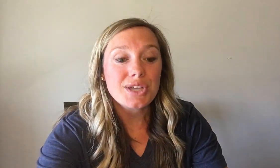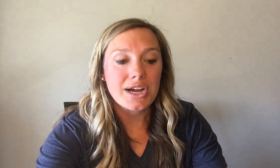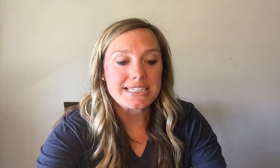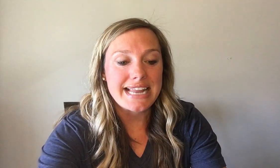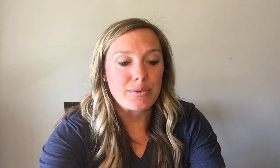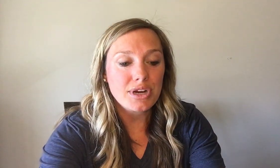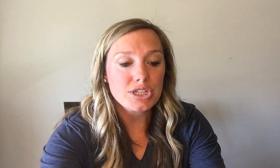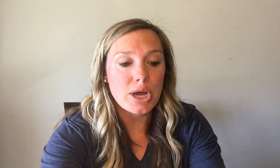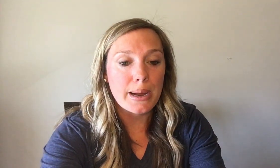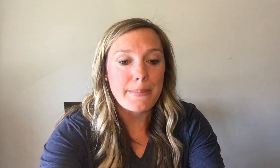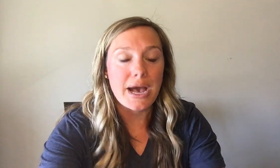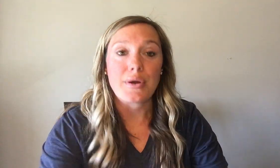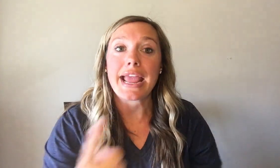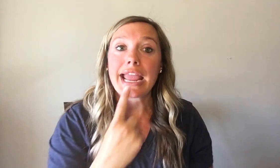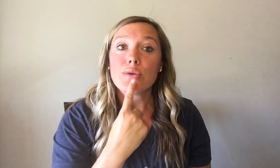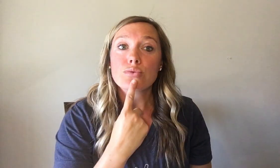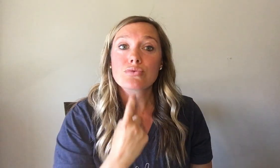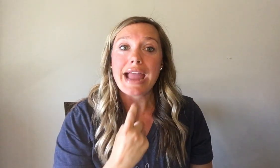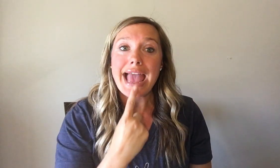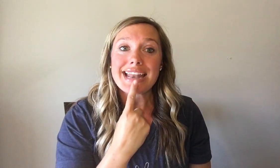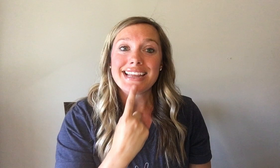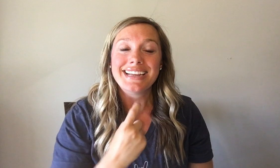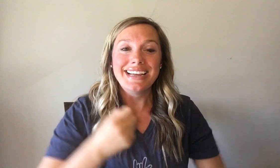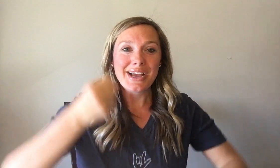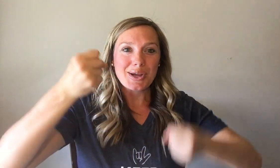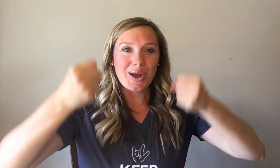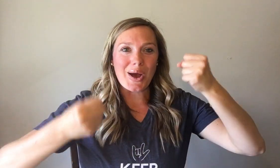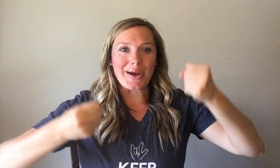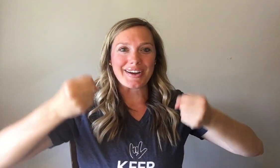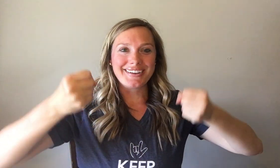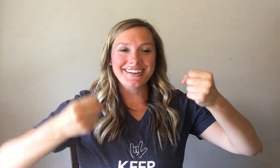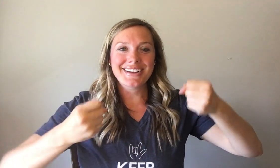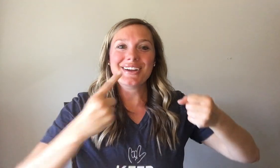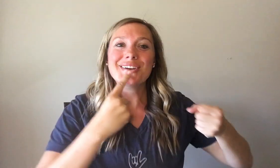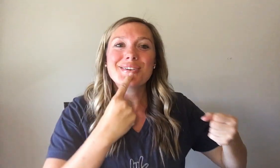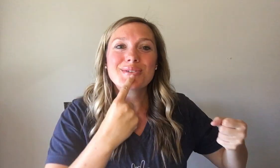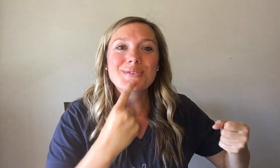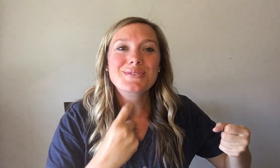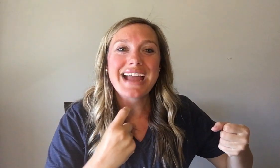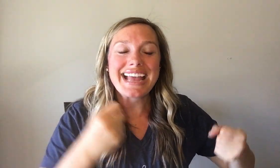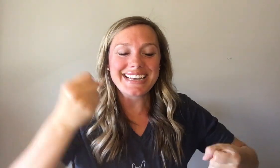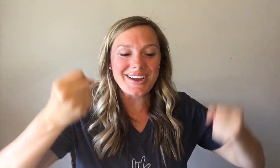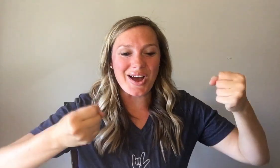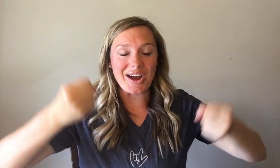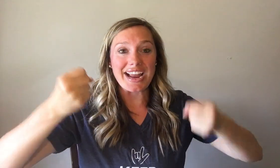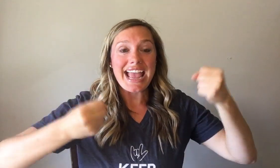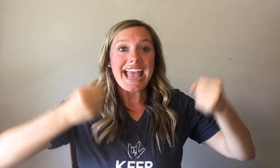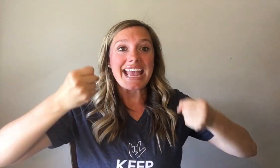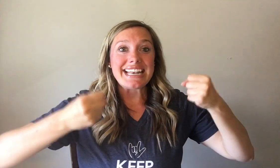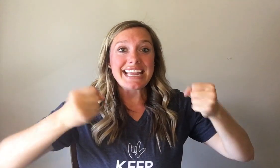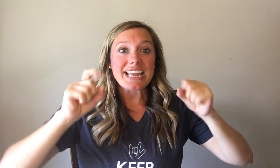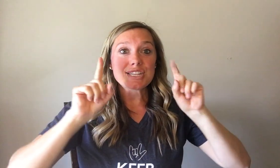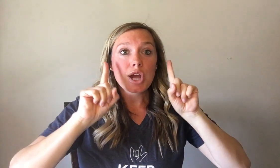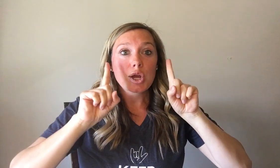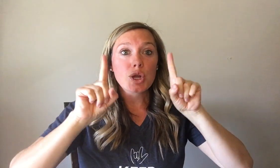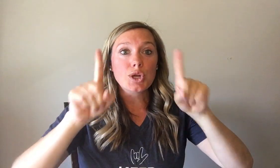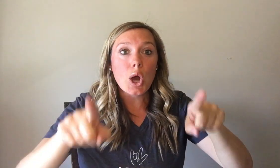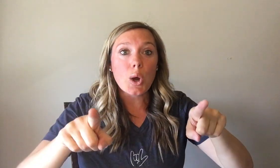song today, we're gonna talk about a red car. Red car, and it